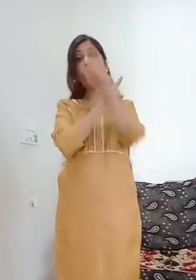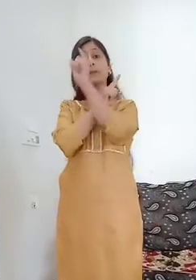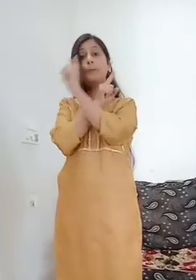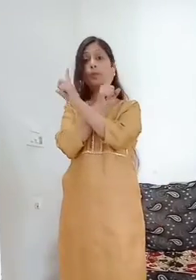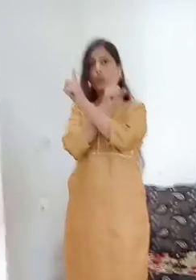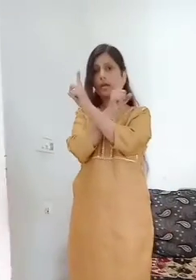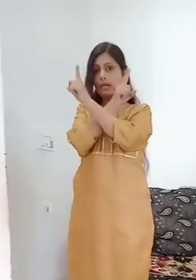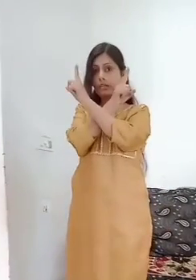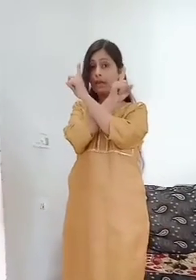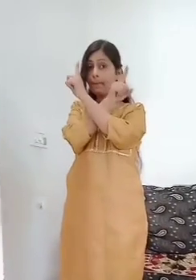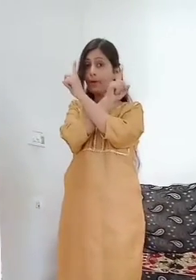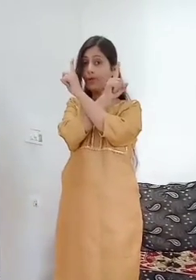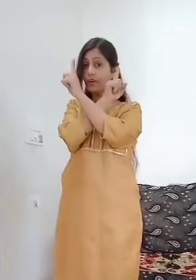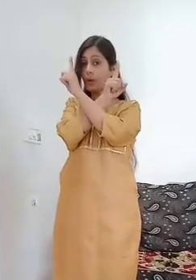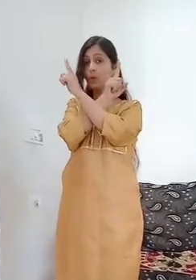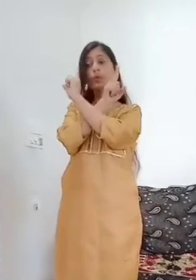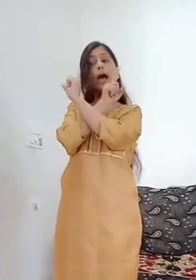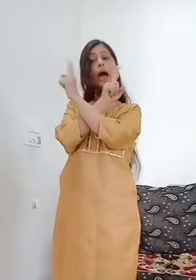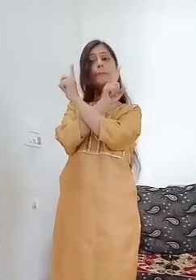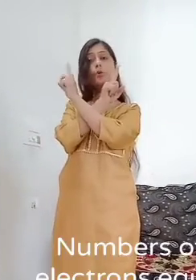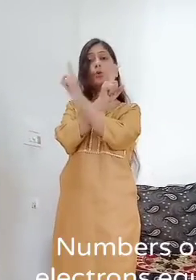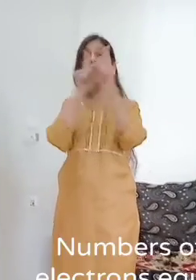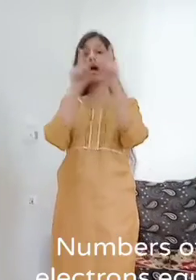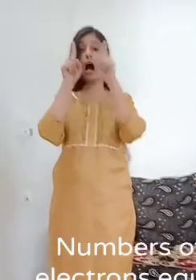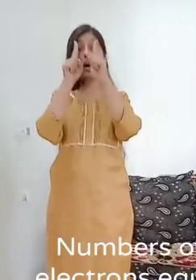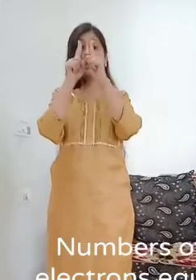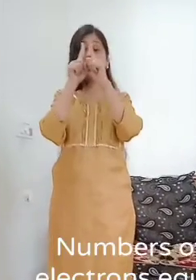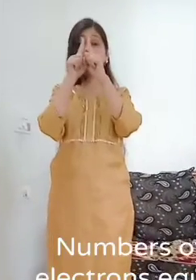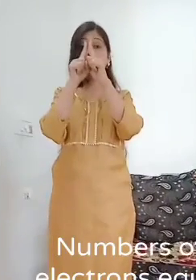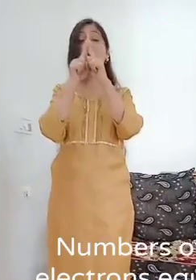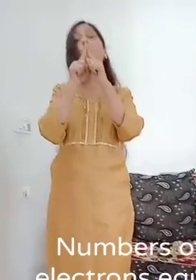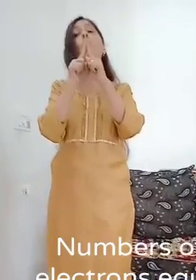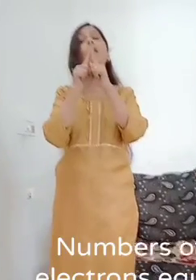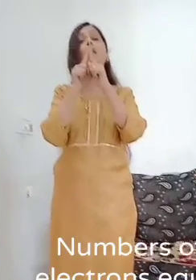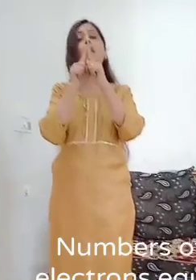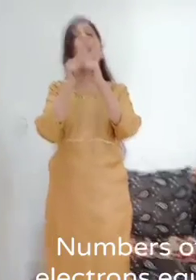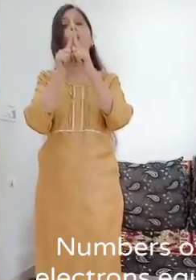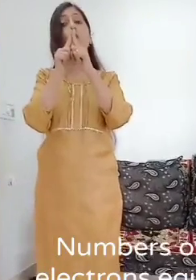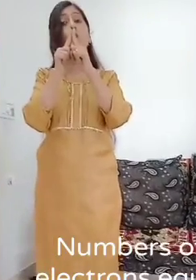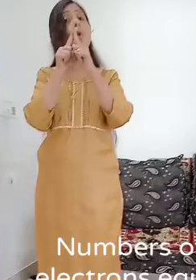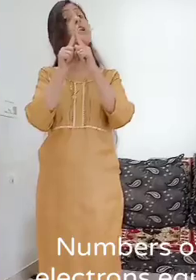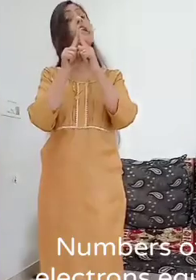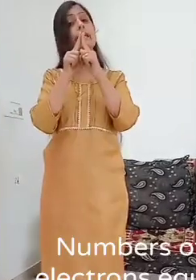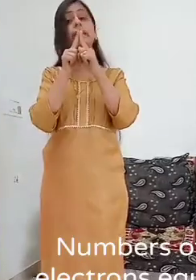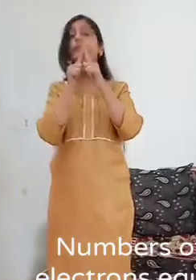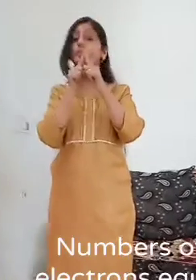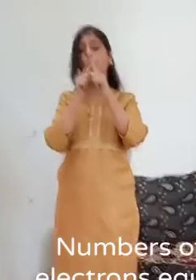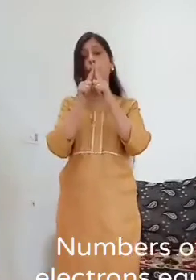the proton, the number of electron and proton are equal, not greater and